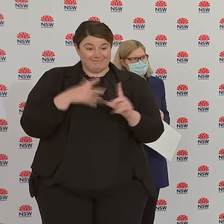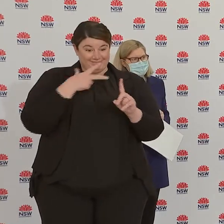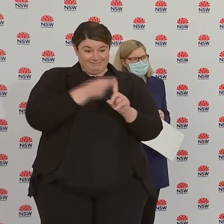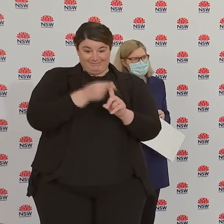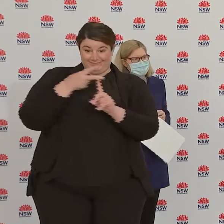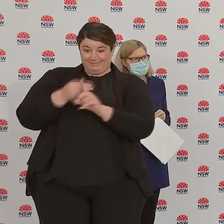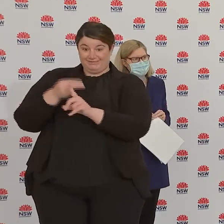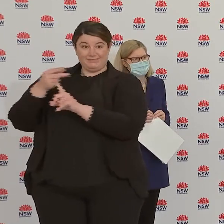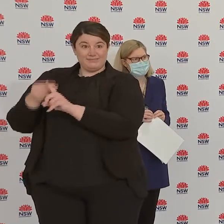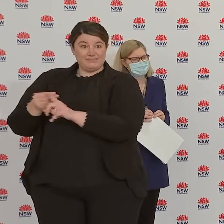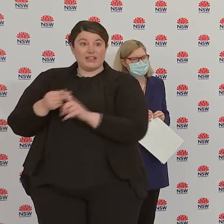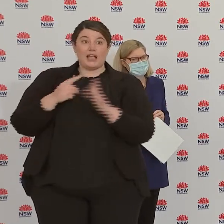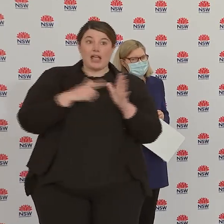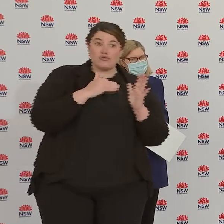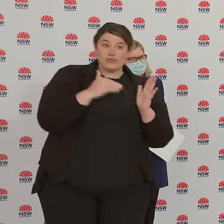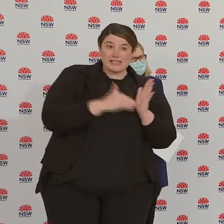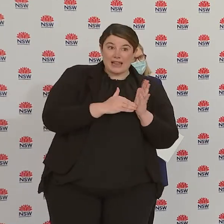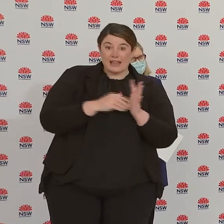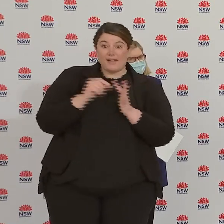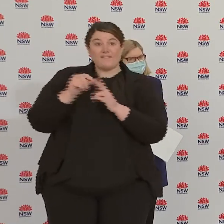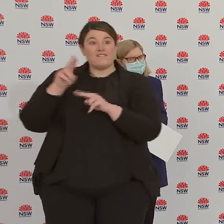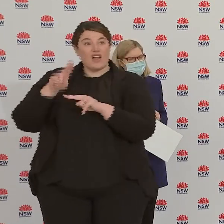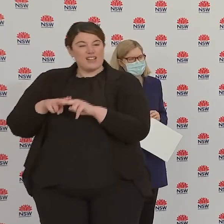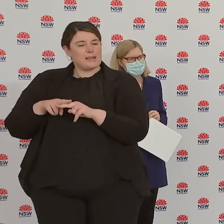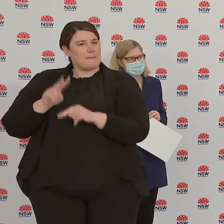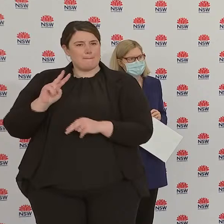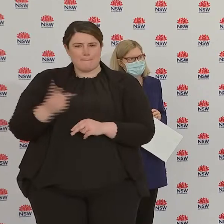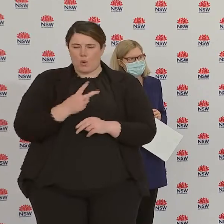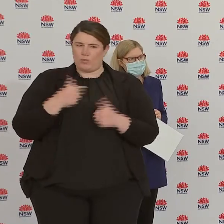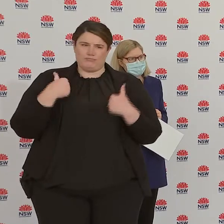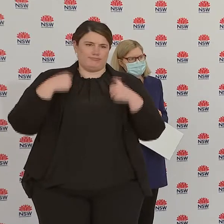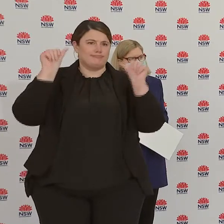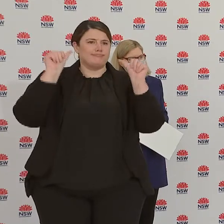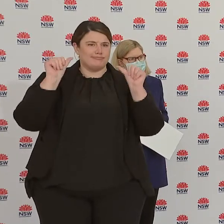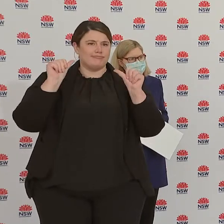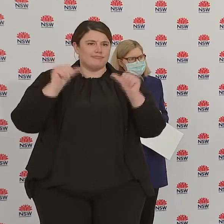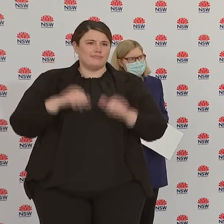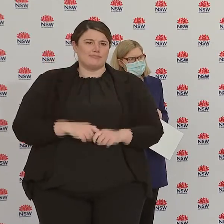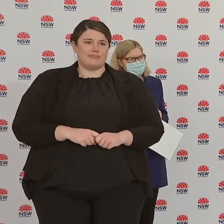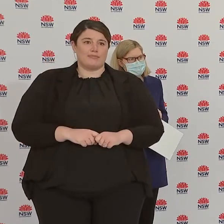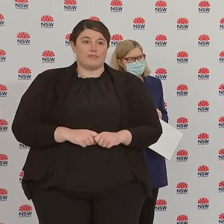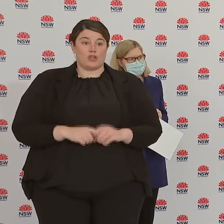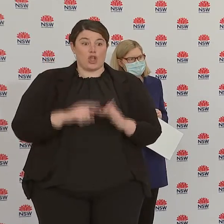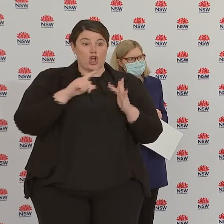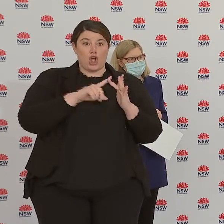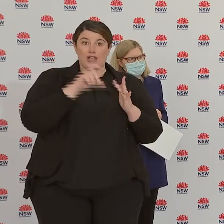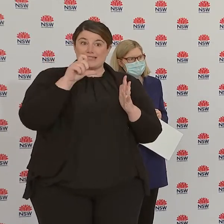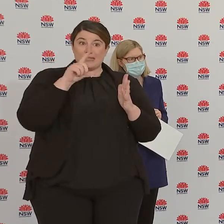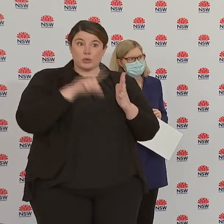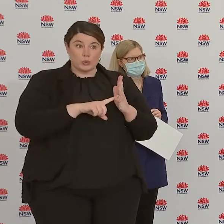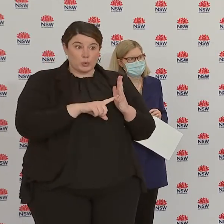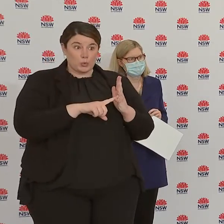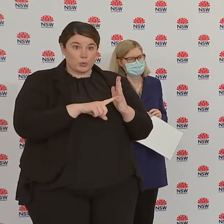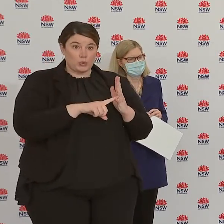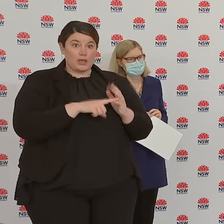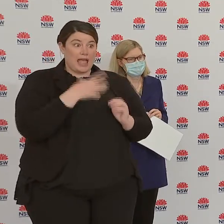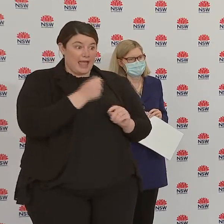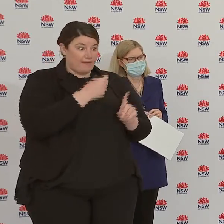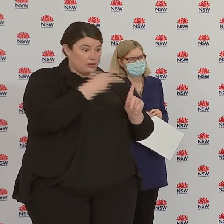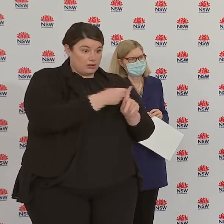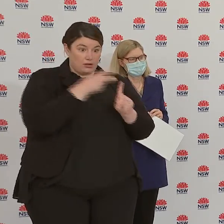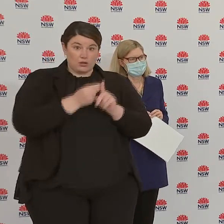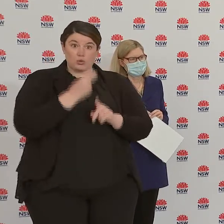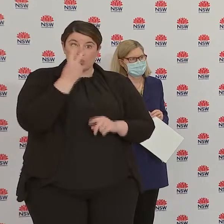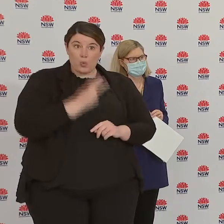both vaccines, are working extremely effectively. We still don't know of anybody in intensive care who's received both doses of